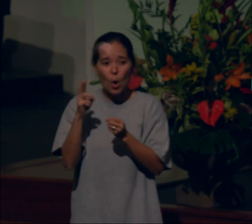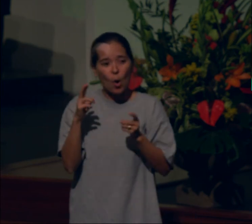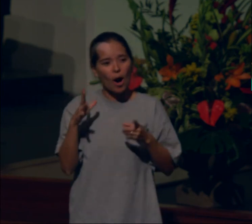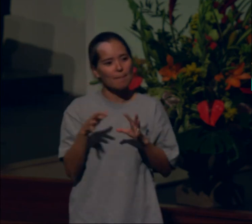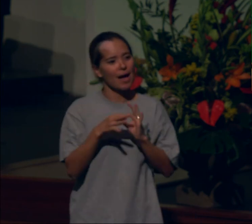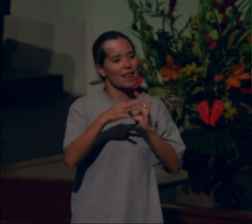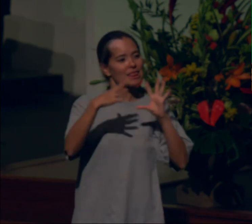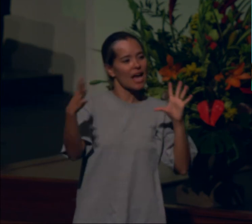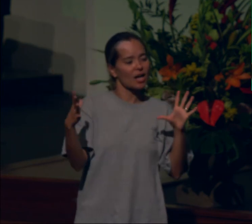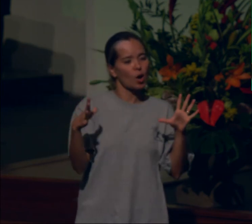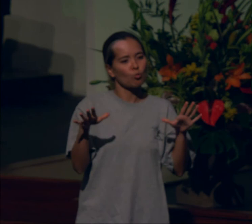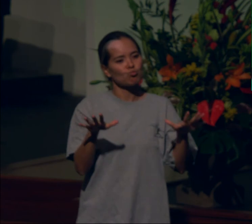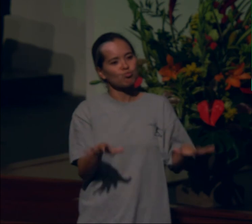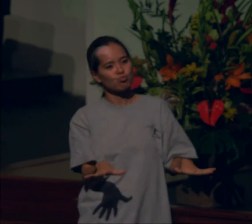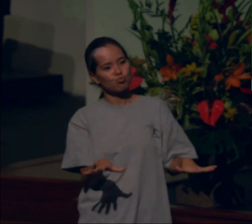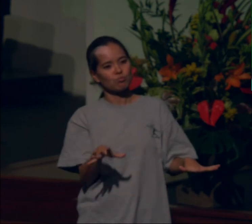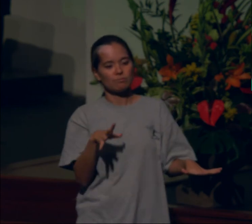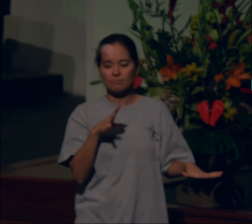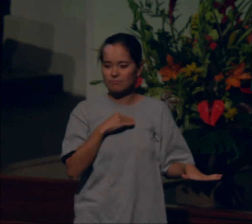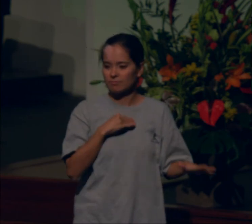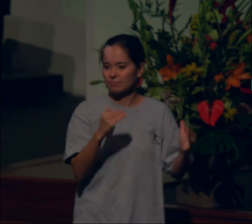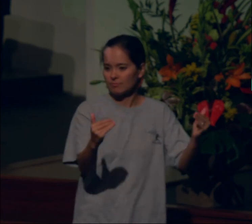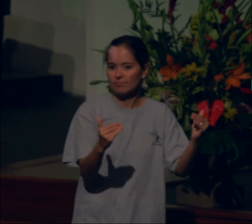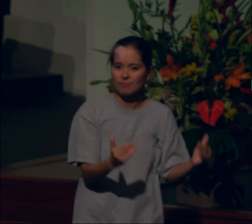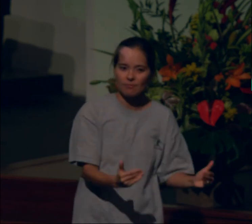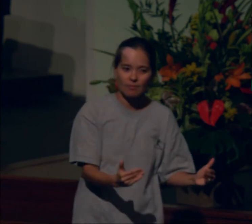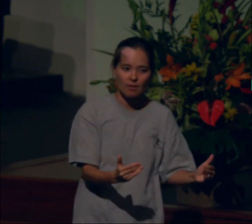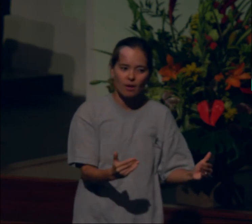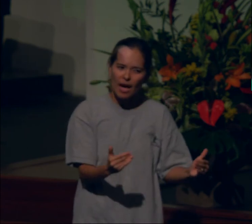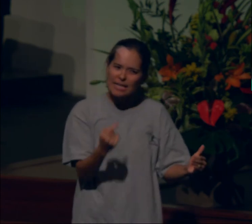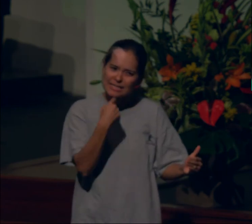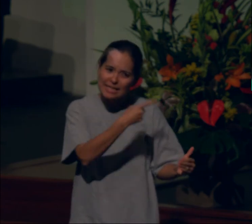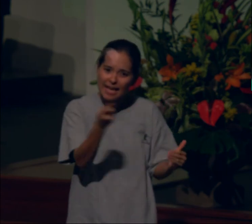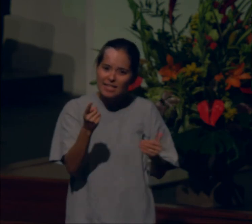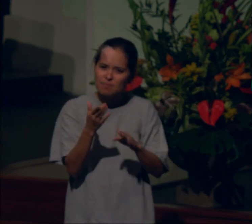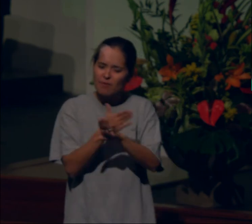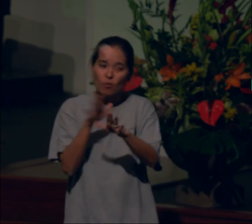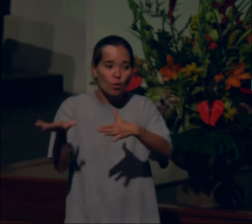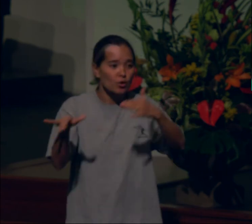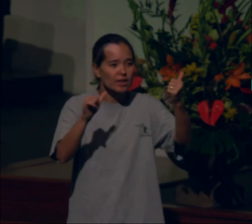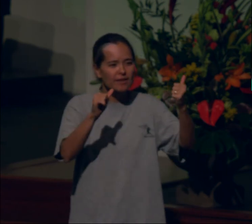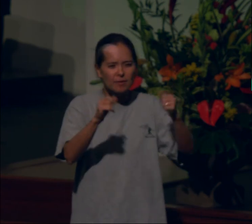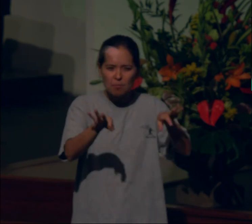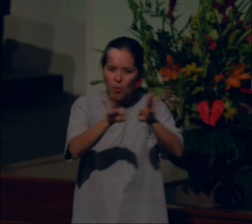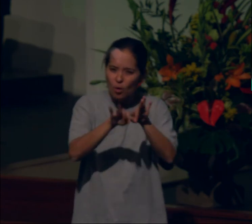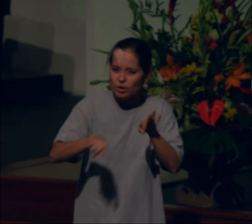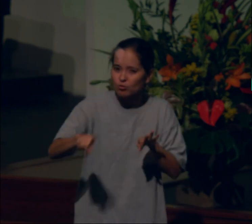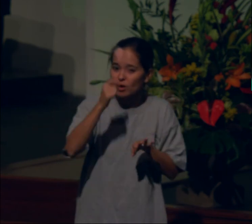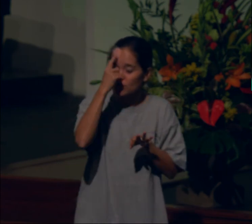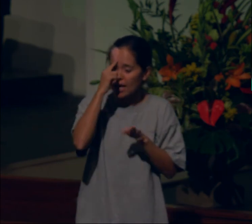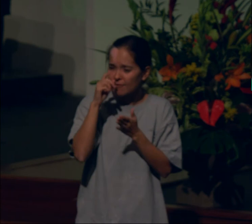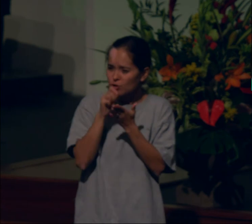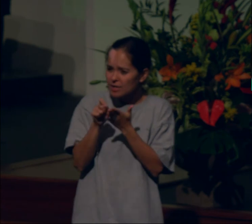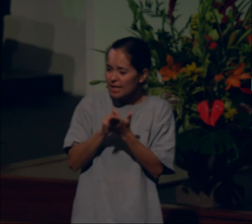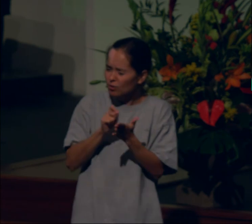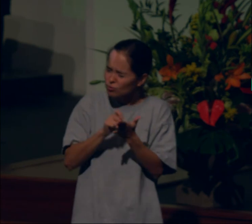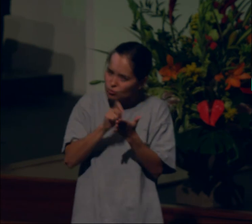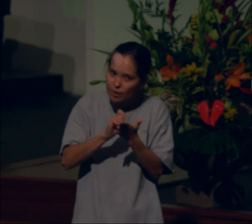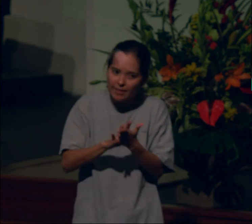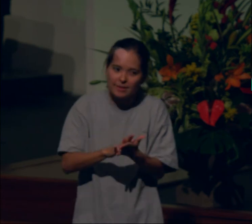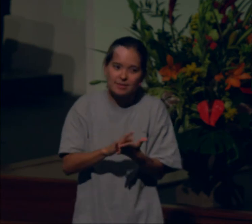let go and settle? See, I got to say this to you before you go. It's so important you get this note. If you're taking notes, write this